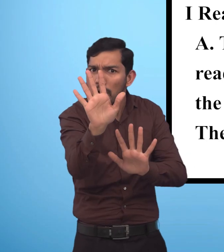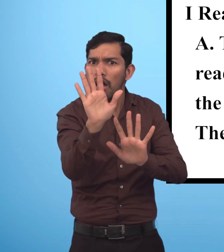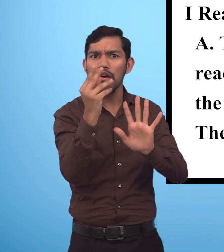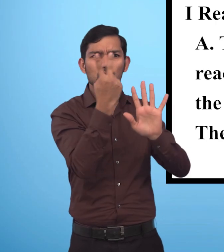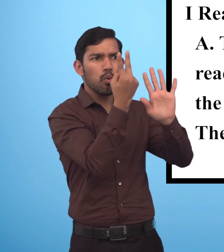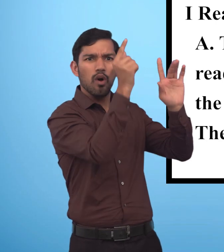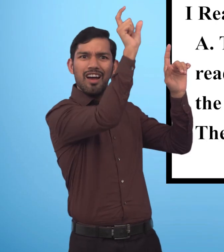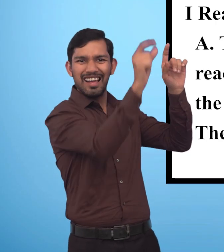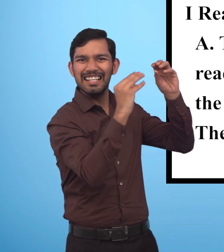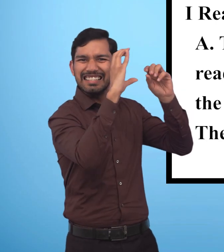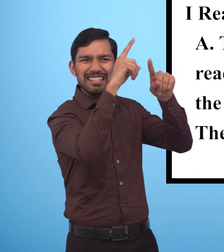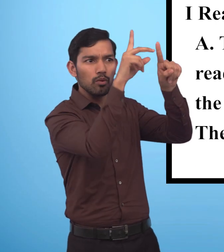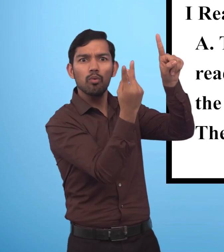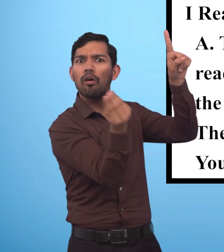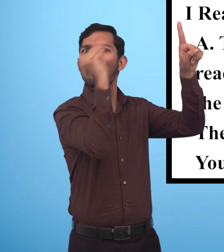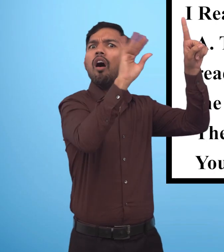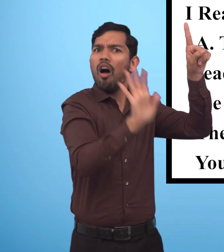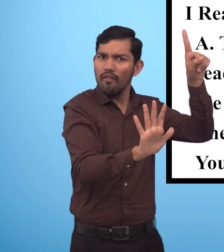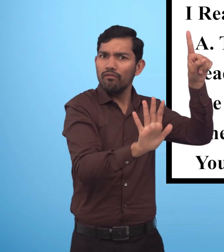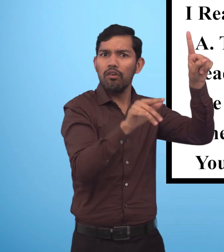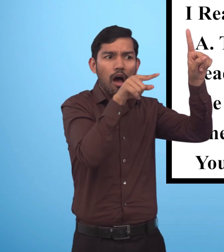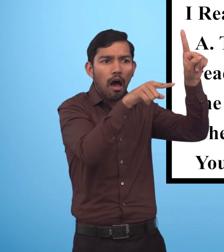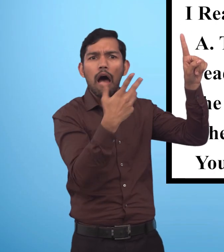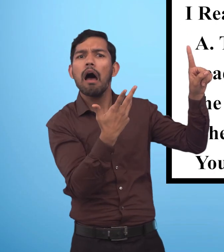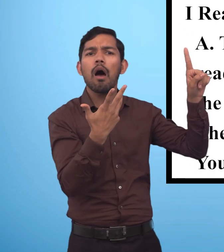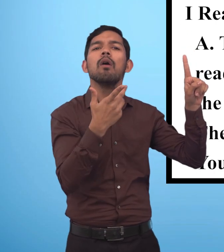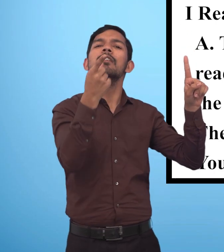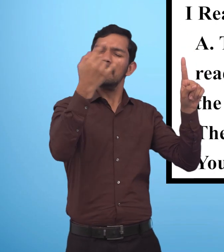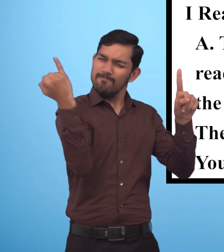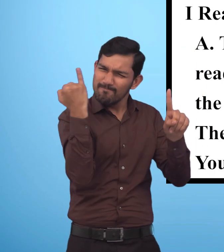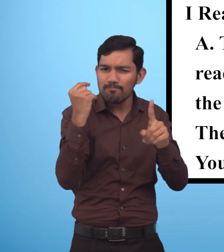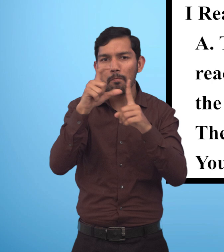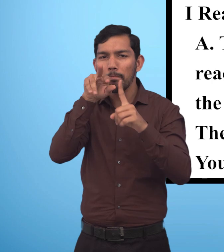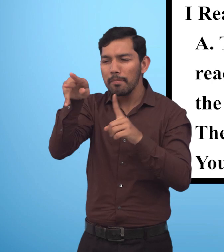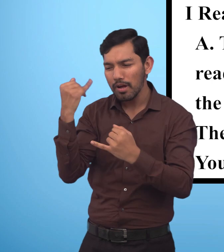There are 2 extra synonyms given. You may refer to the dictionary.